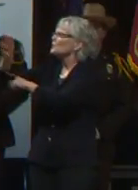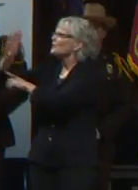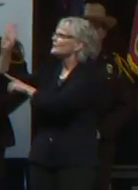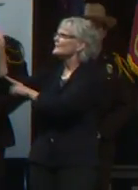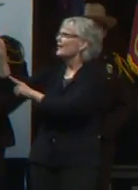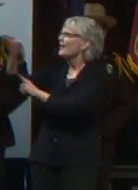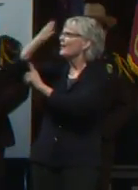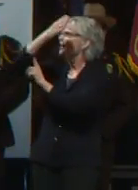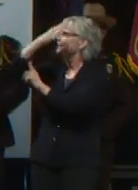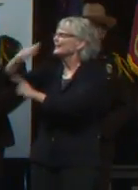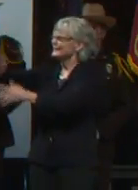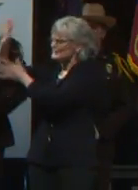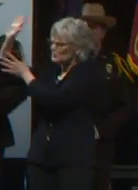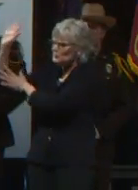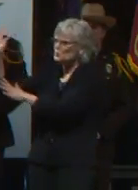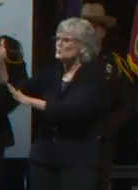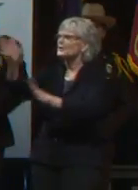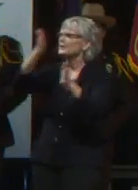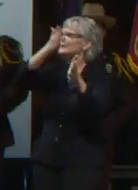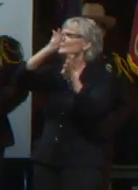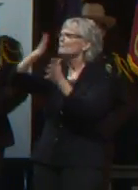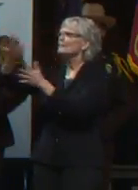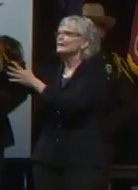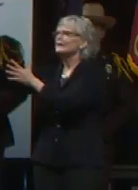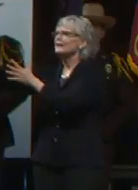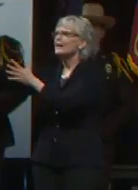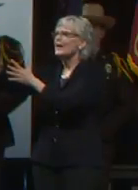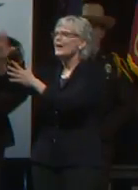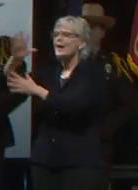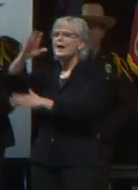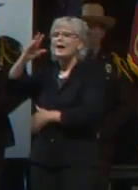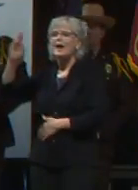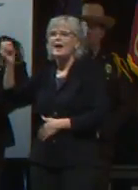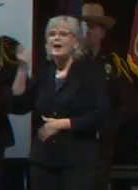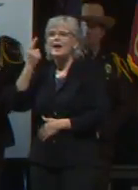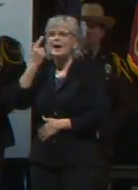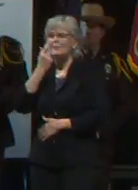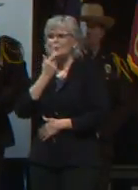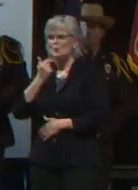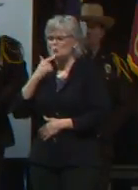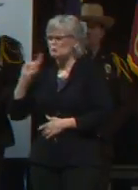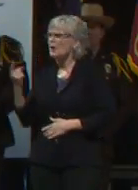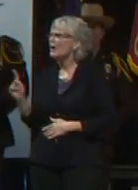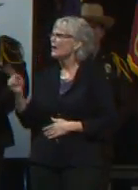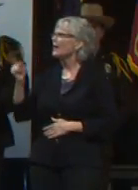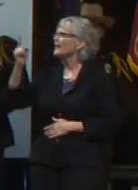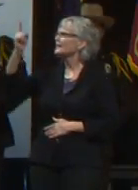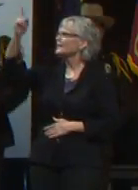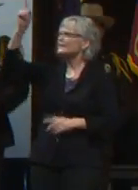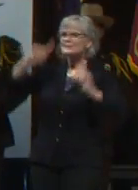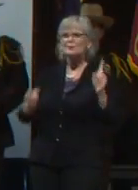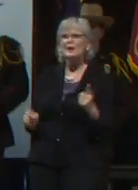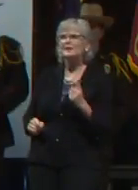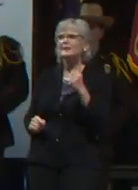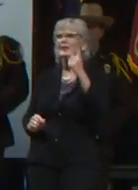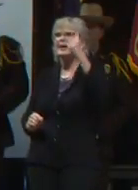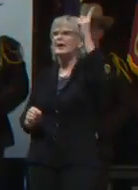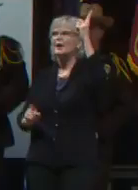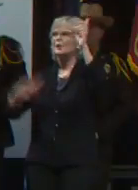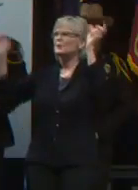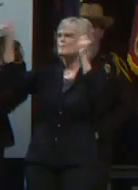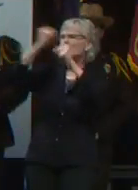so gallantly streaming, and the rocket's red